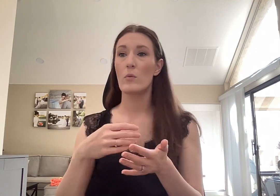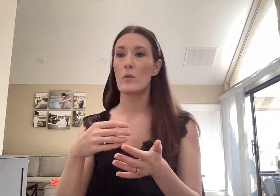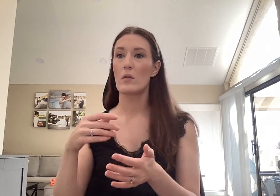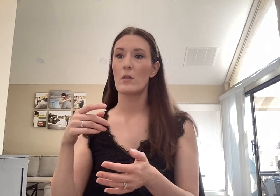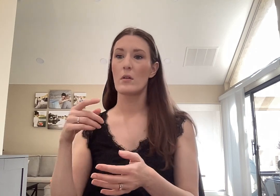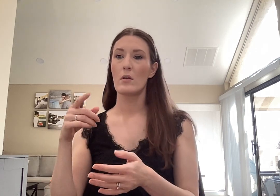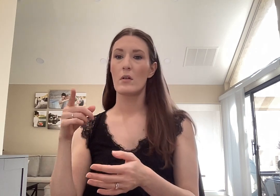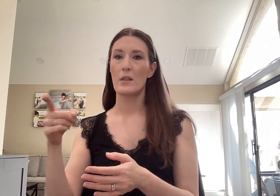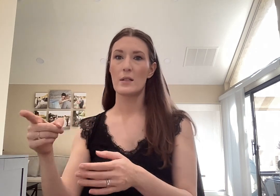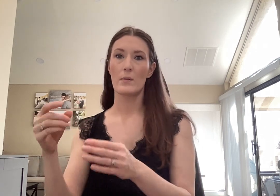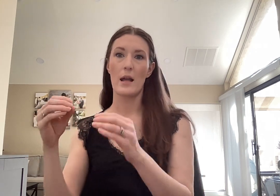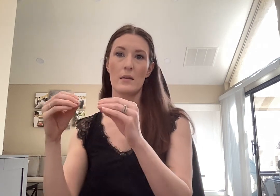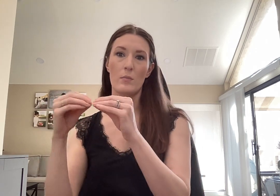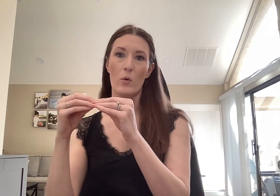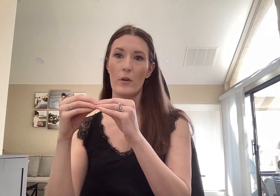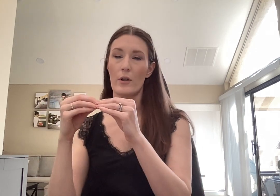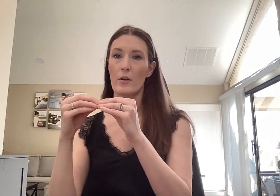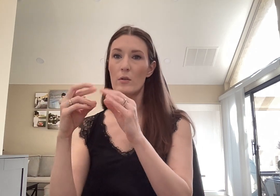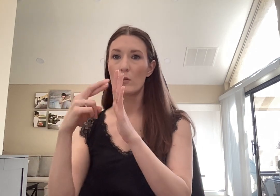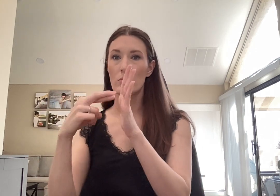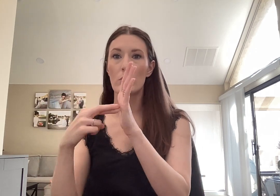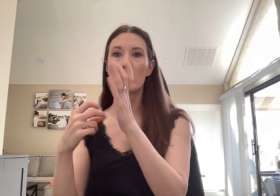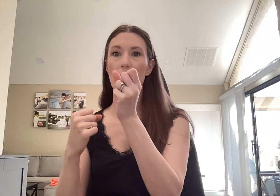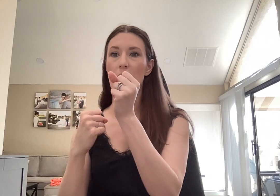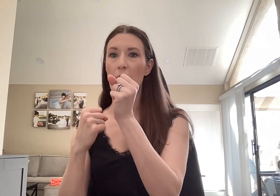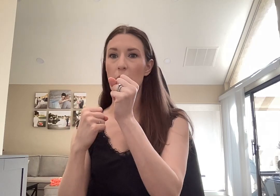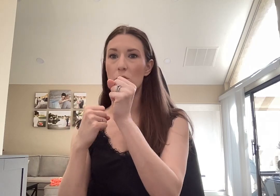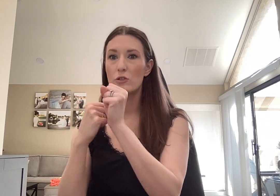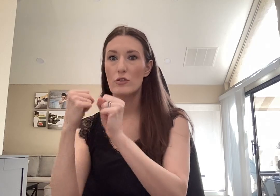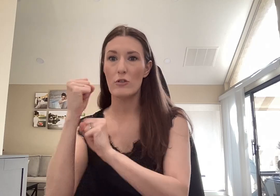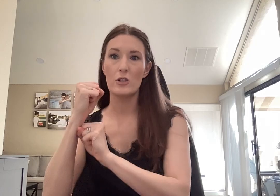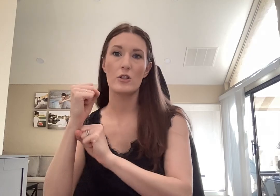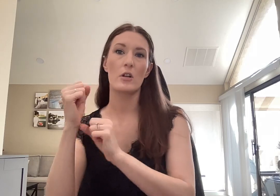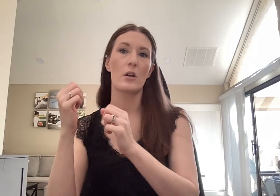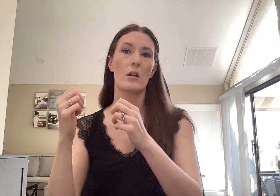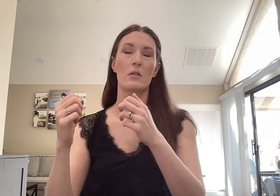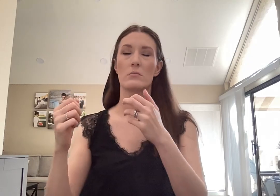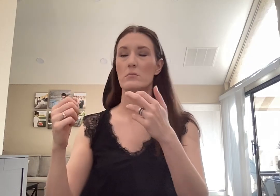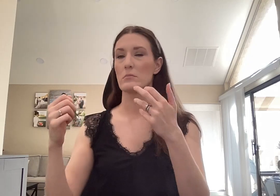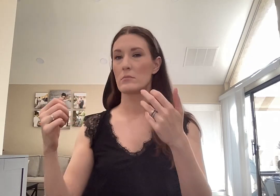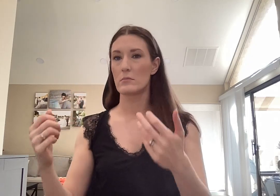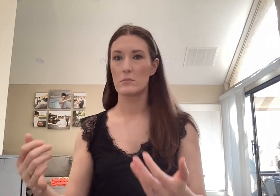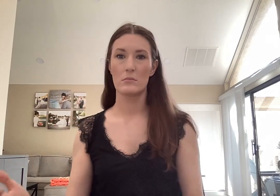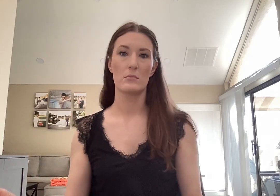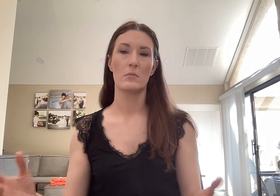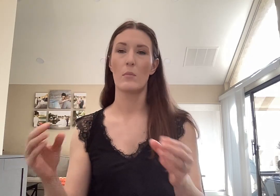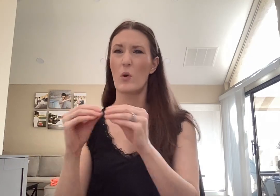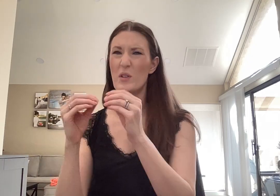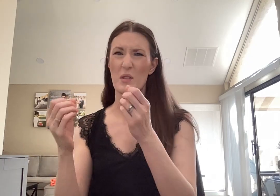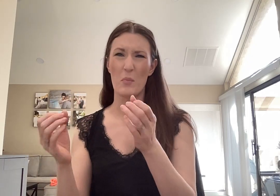food. This one has more rules and structure, more